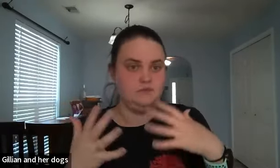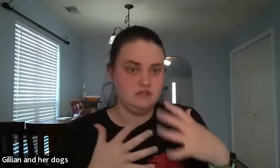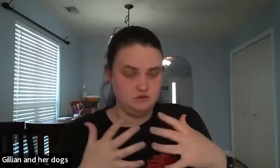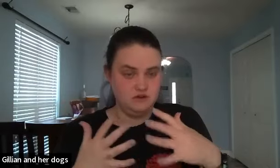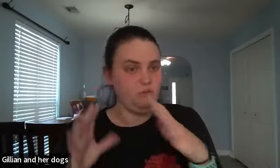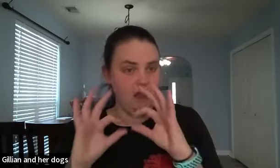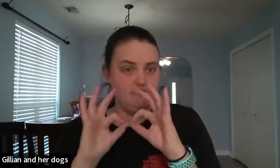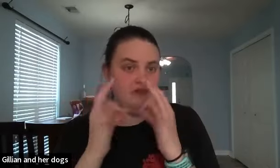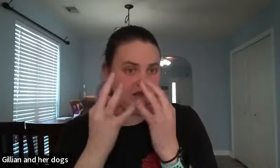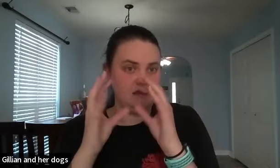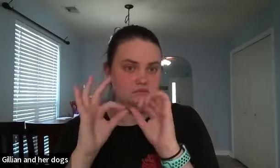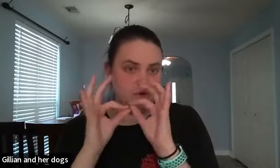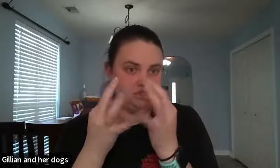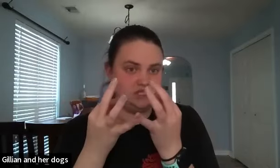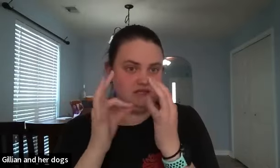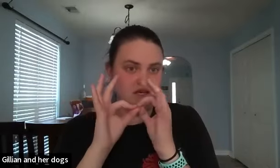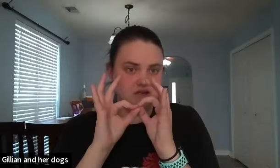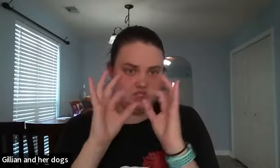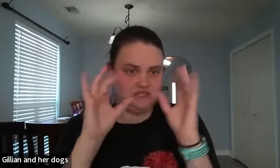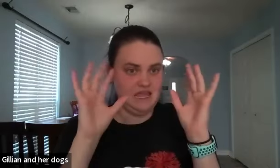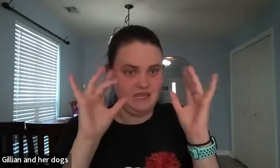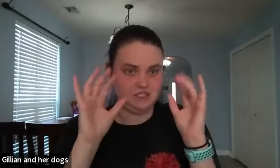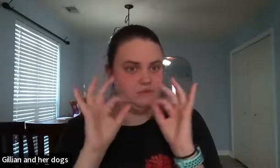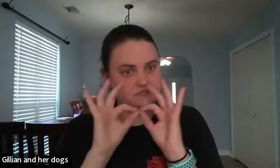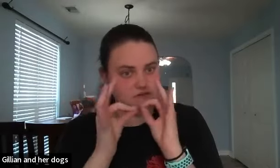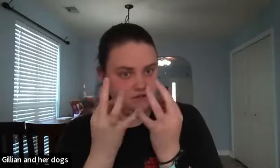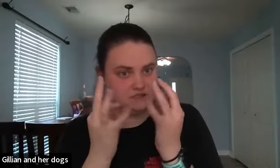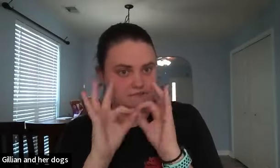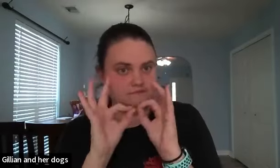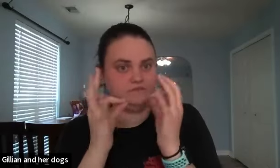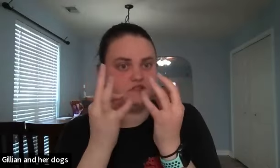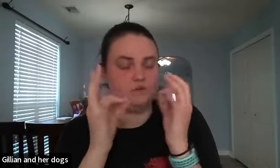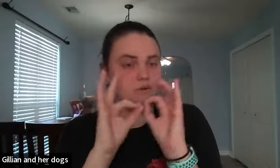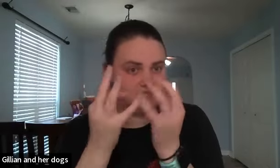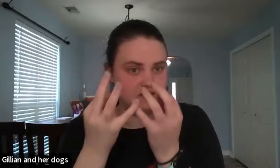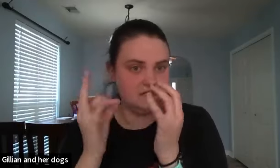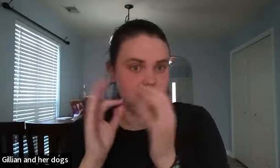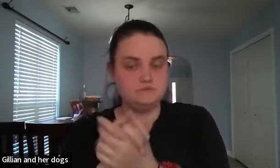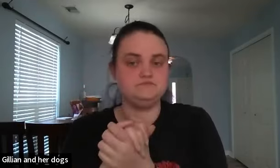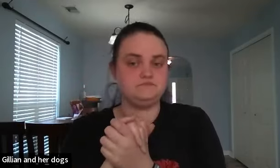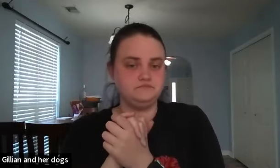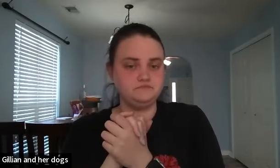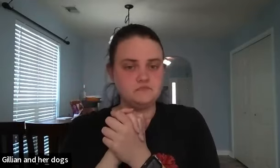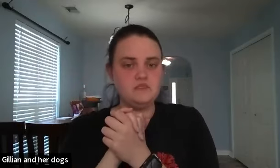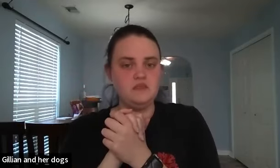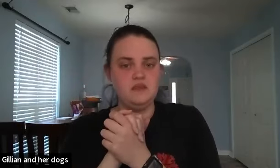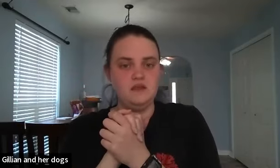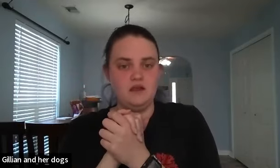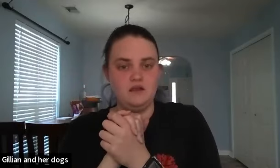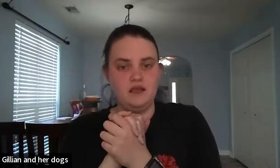that sort of thing, we'll have that kind of motion, just the handshape's different. So we will see this later. All right,